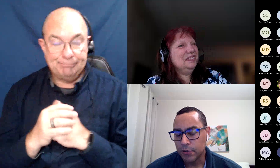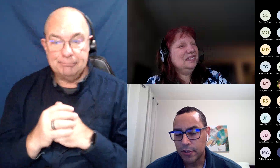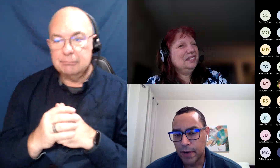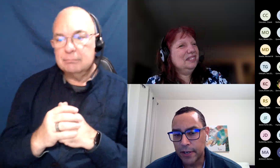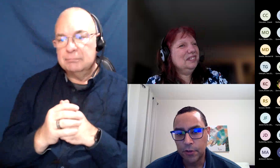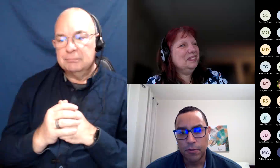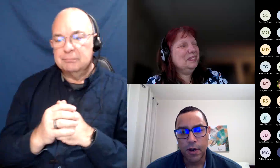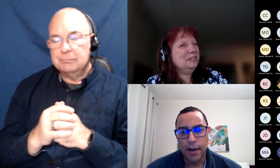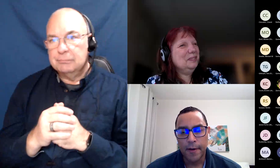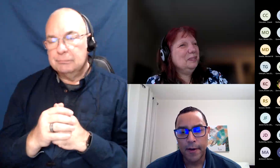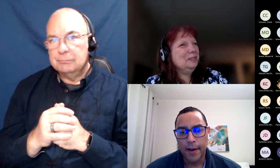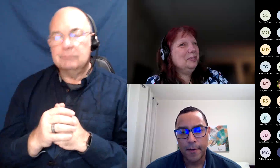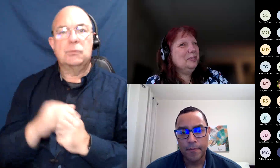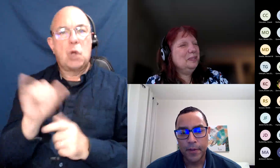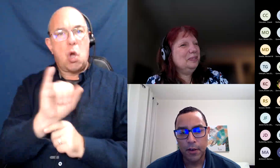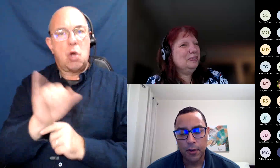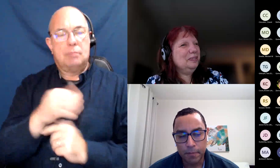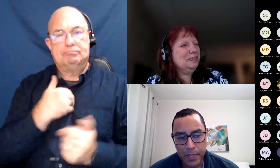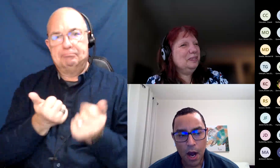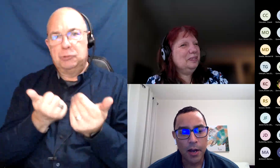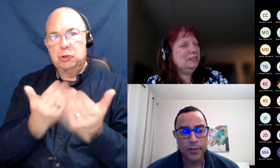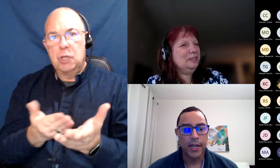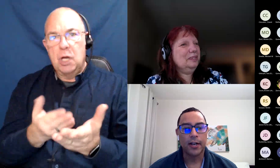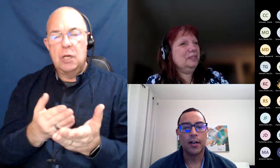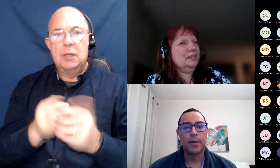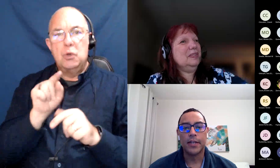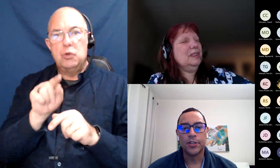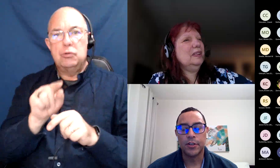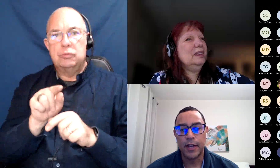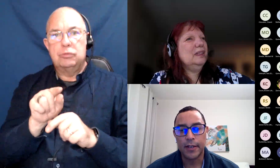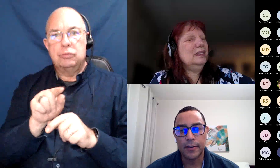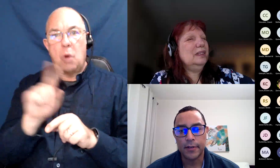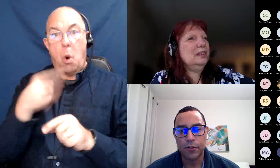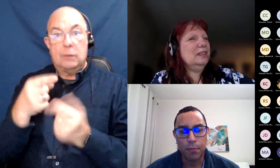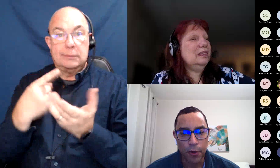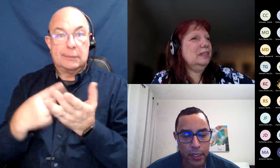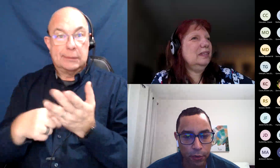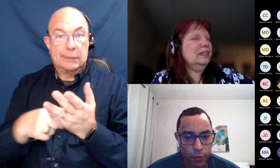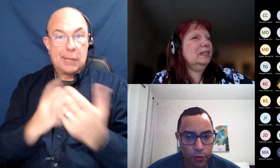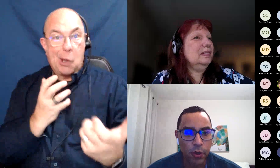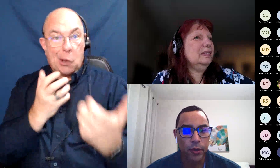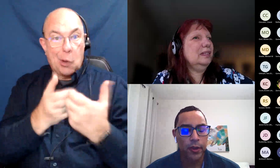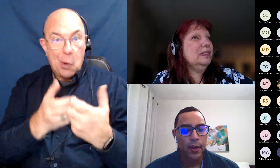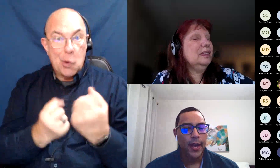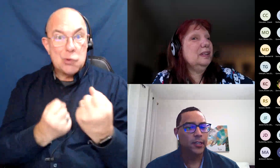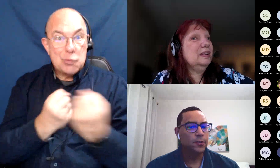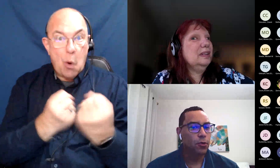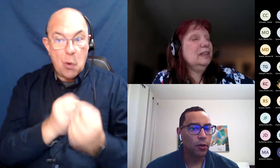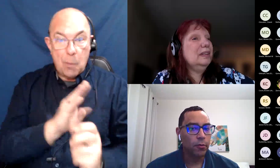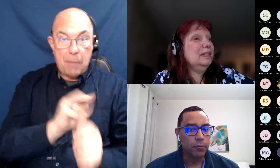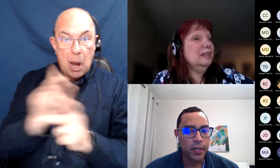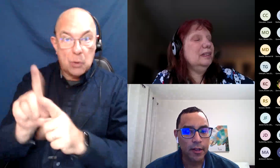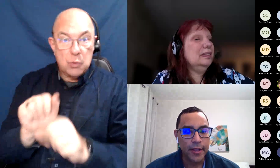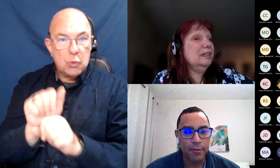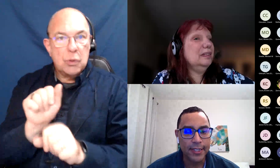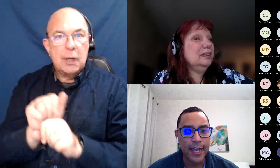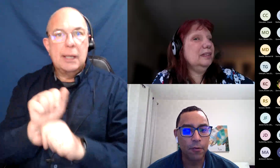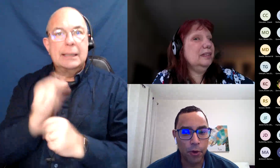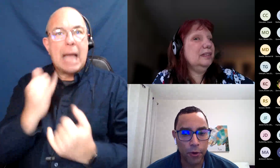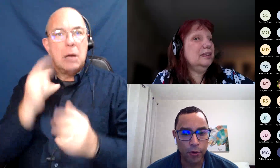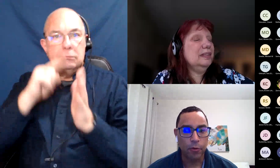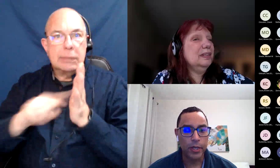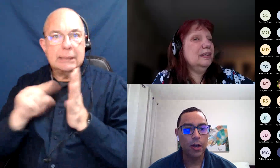I could also invite you to look beyond accommodation and support return to work, explore what we call